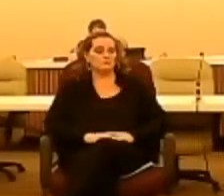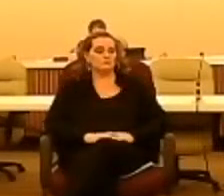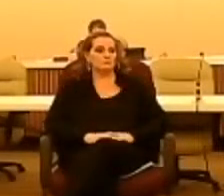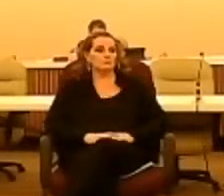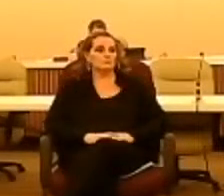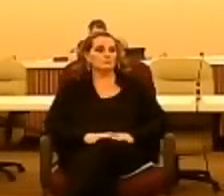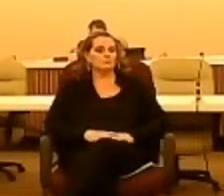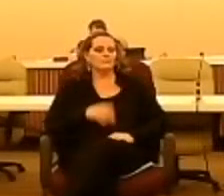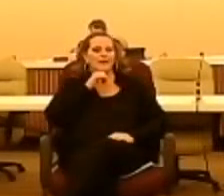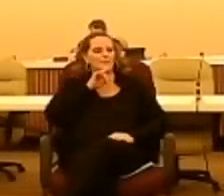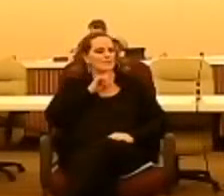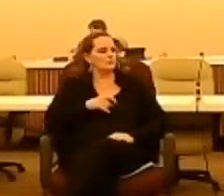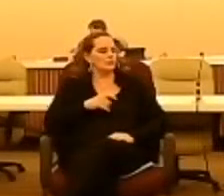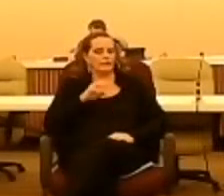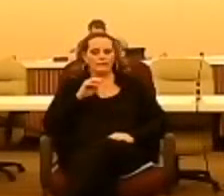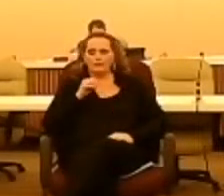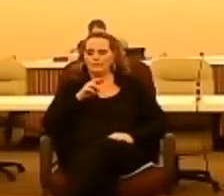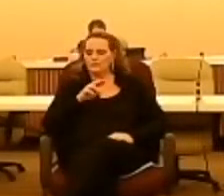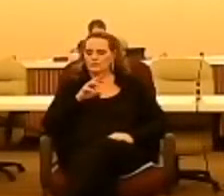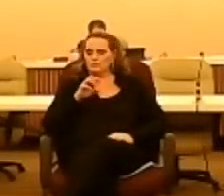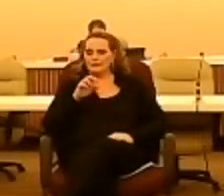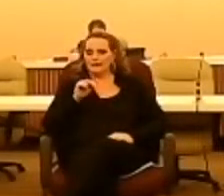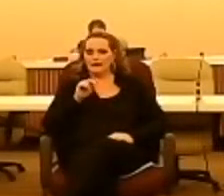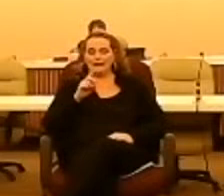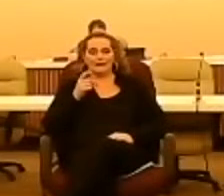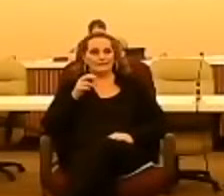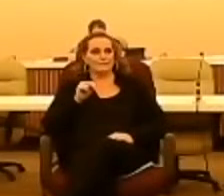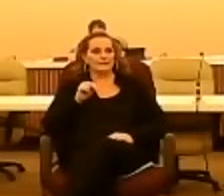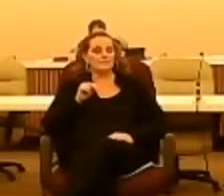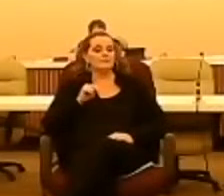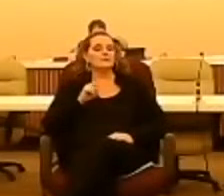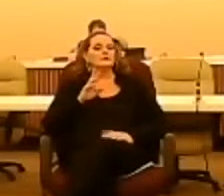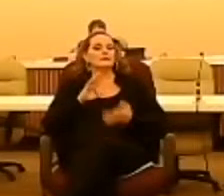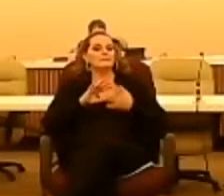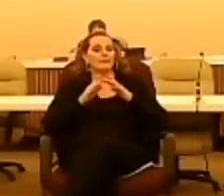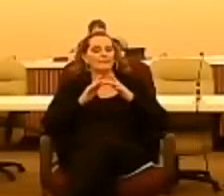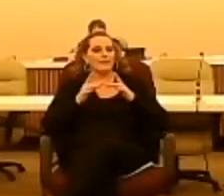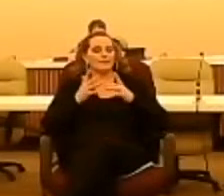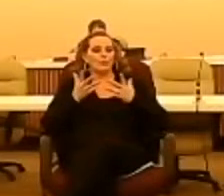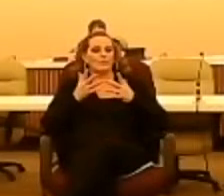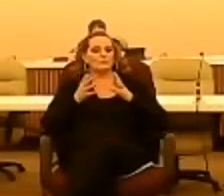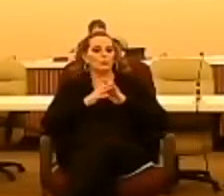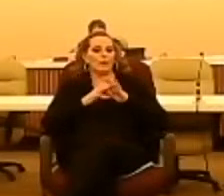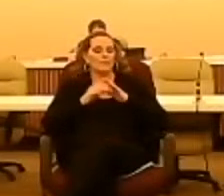And I don't know if Mr. Congdon, property owner, is online, wishes to comment at all.